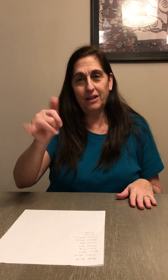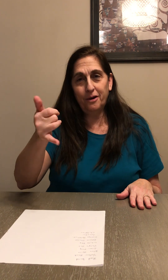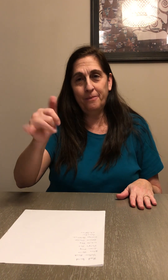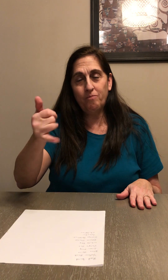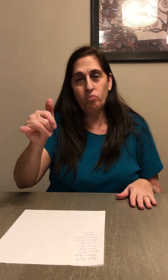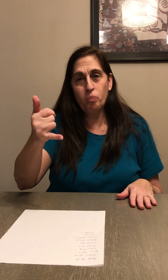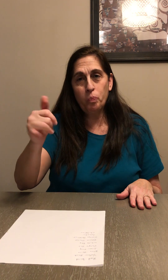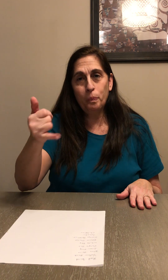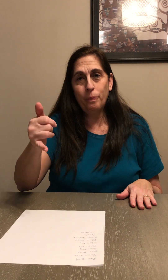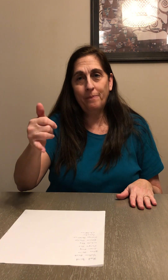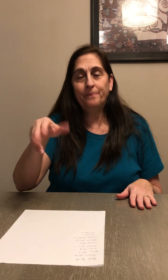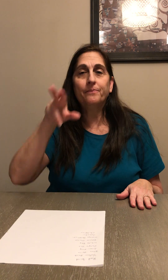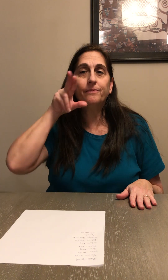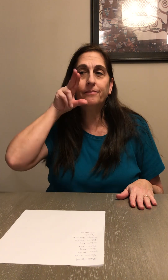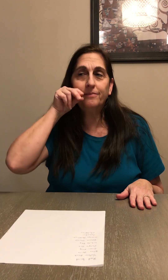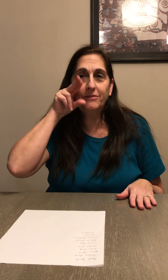Yellow duck.